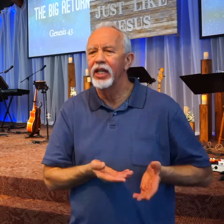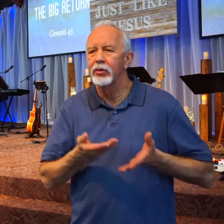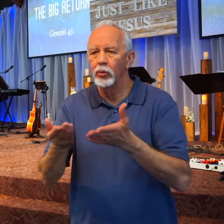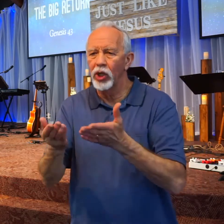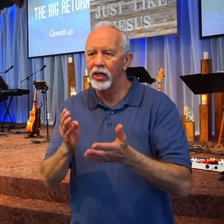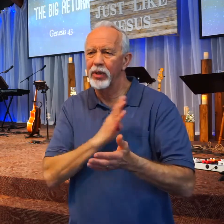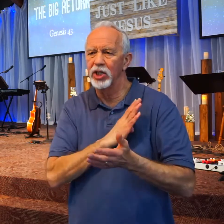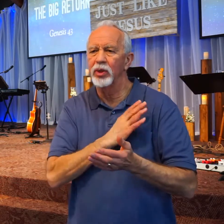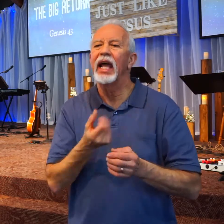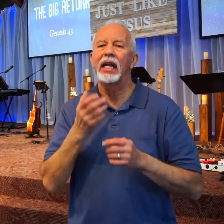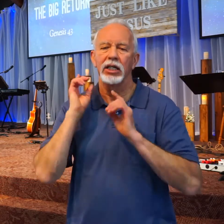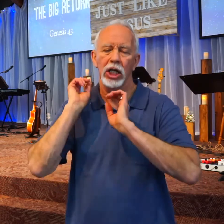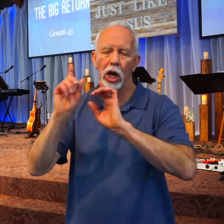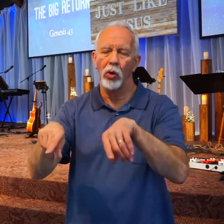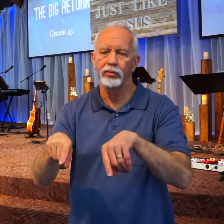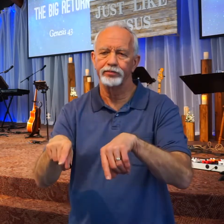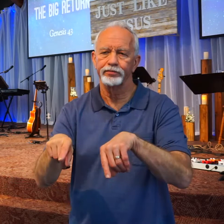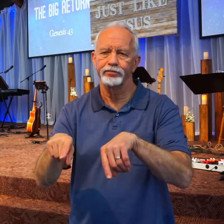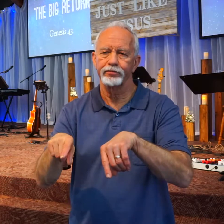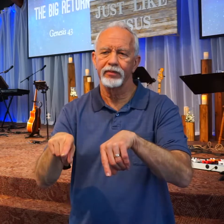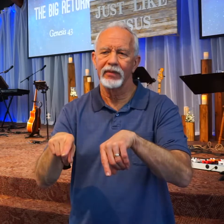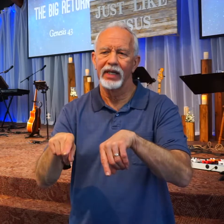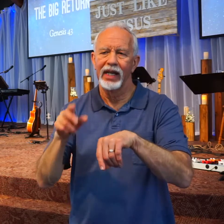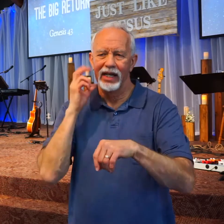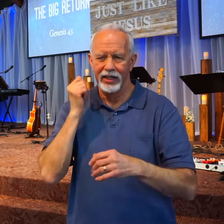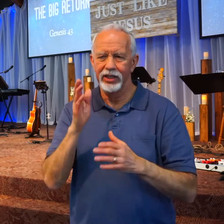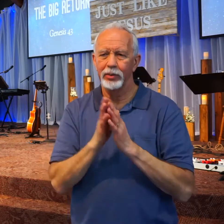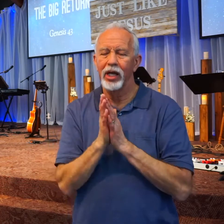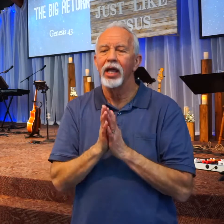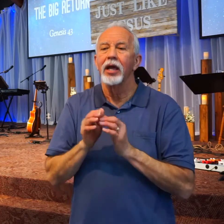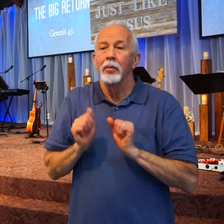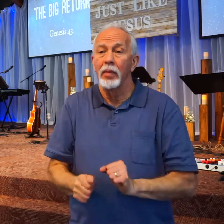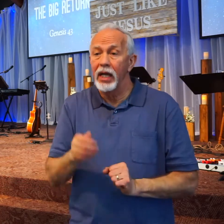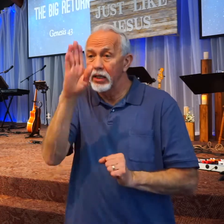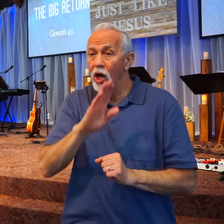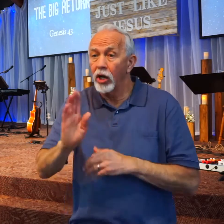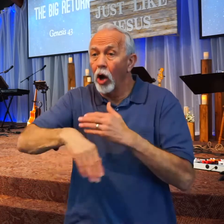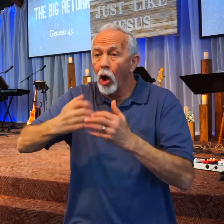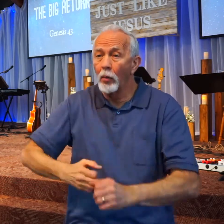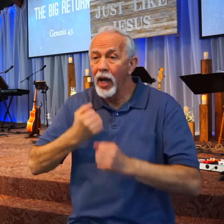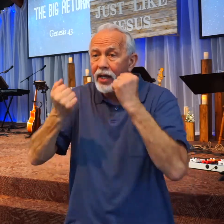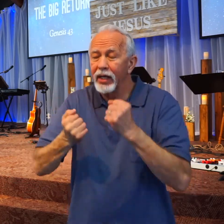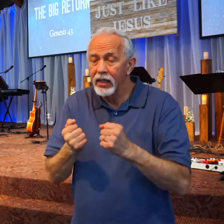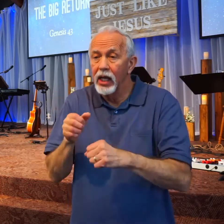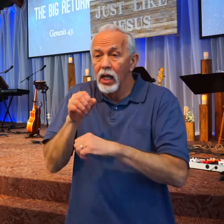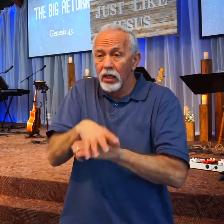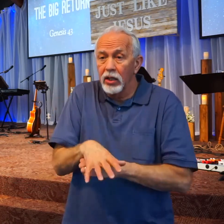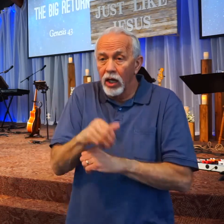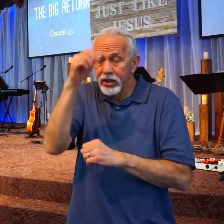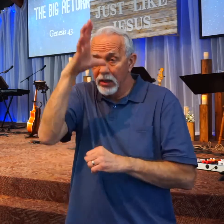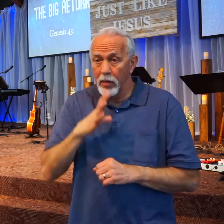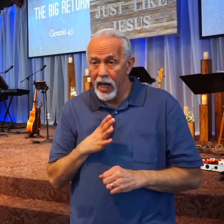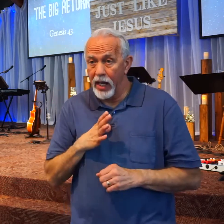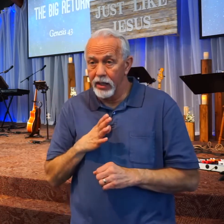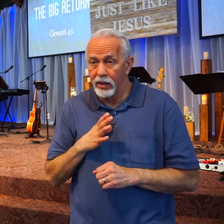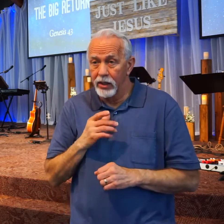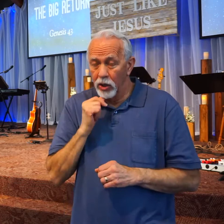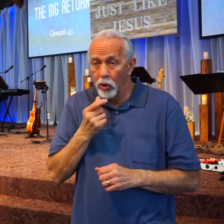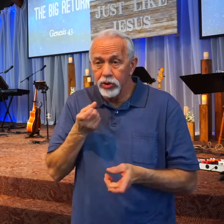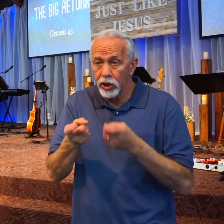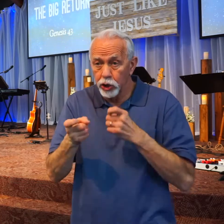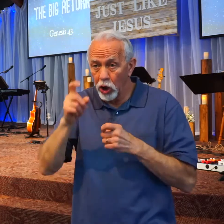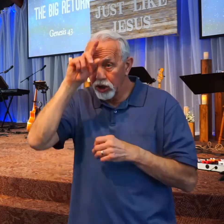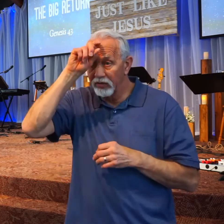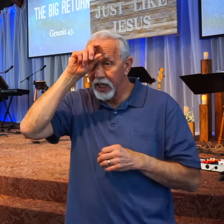go. And listen to his prayer. May God Almighty cause the man, Joseph, he doesn't know that, but